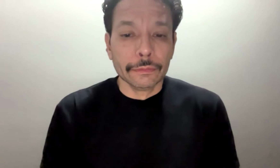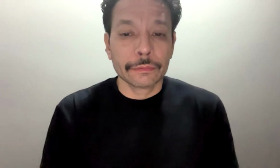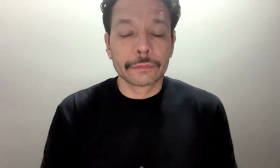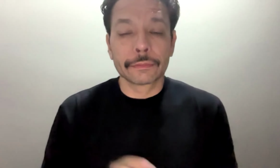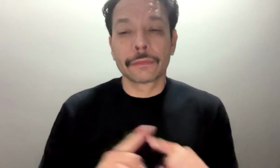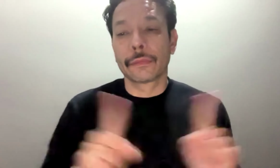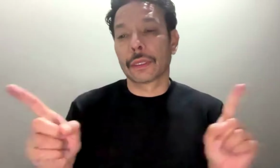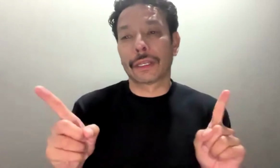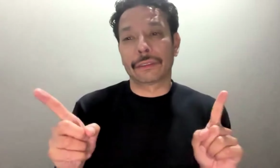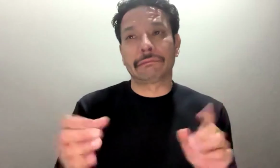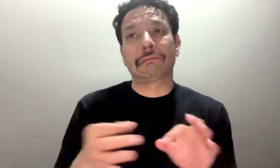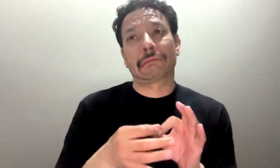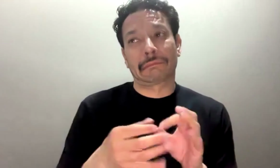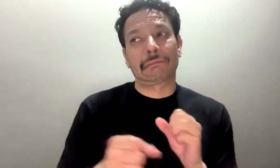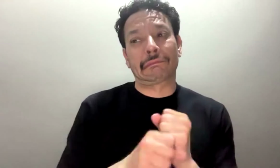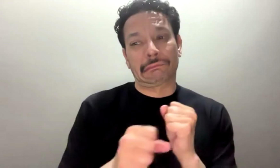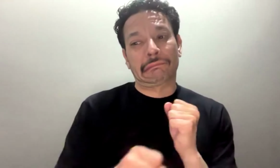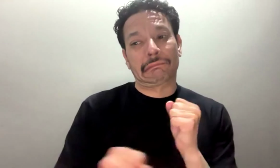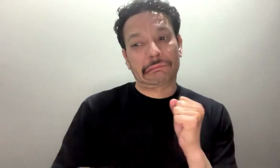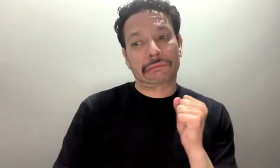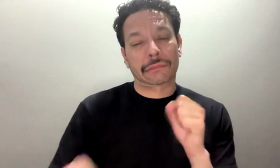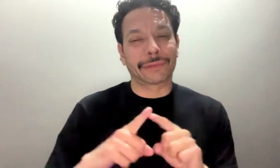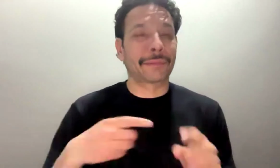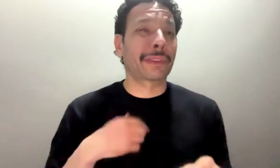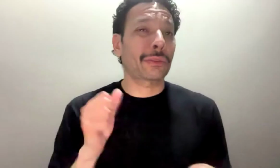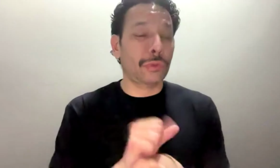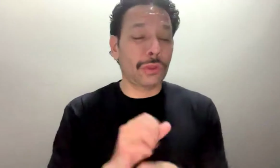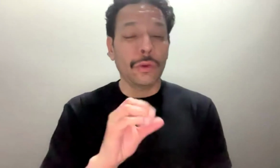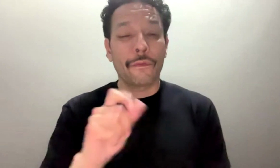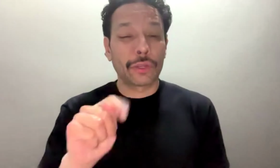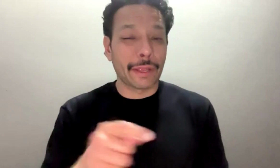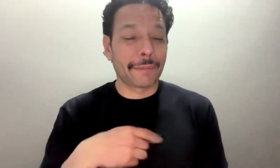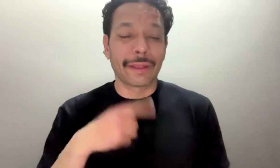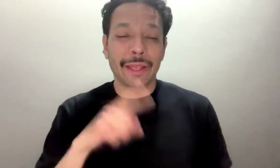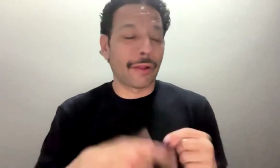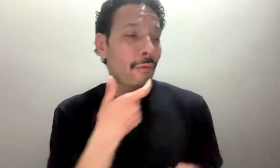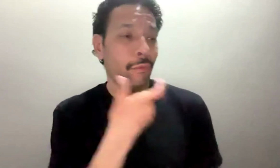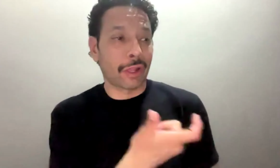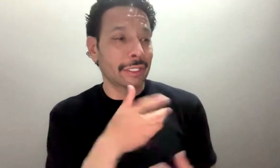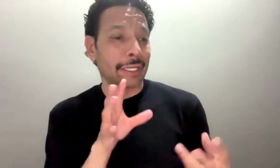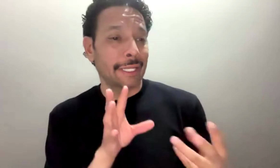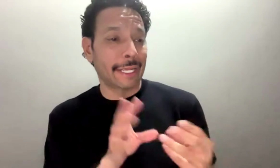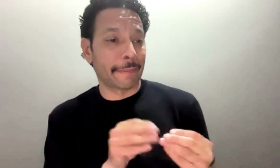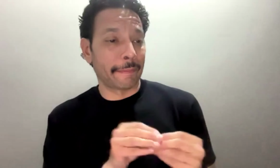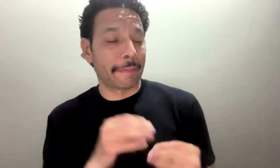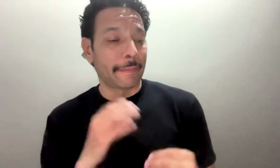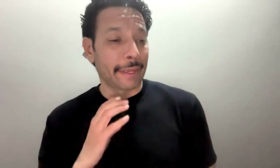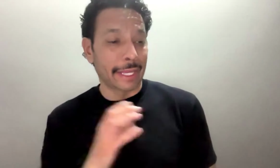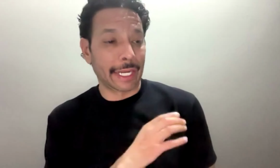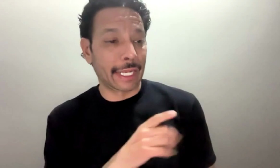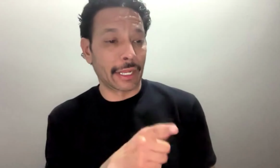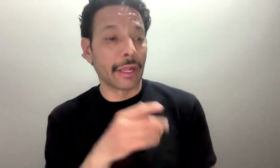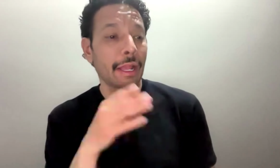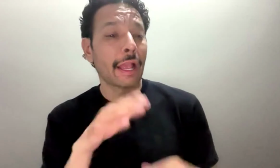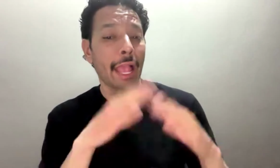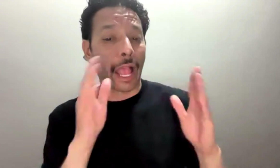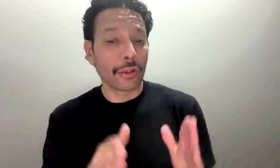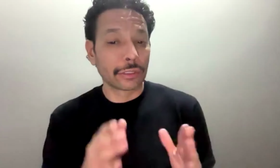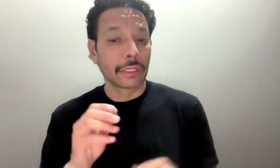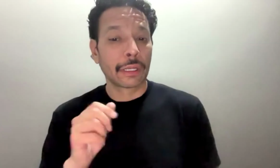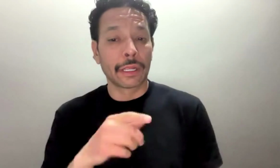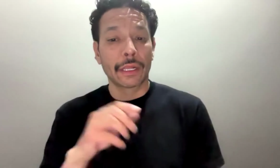But it's pretty lengthy. I unfortunately had to work overtime today. I wasn't able to watch the committee reports. I mean, the House Appropriations or